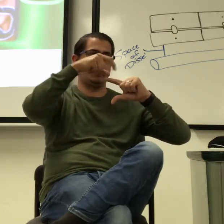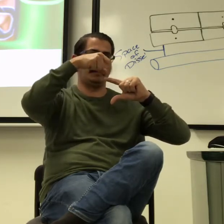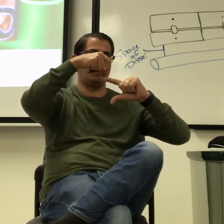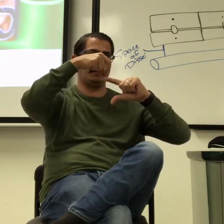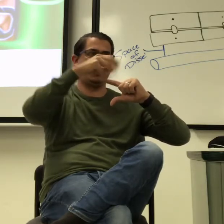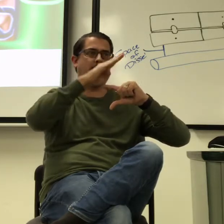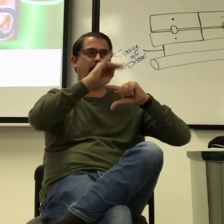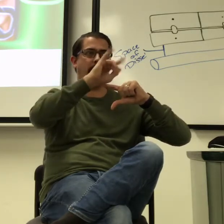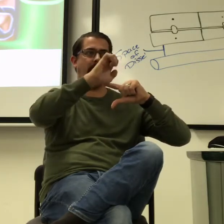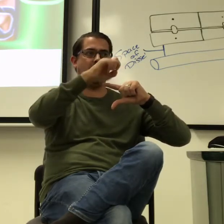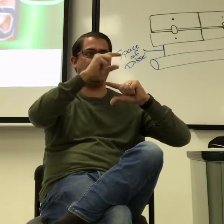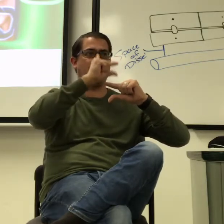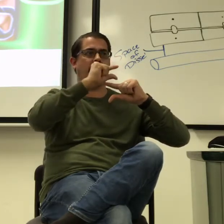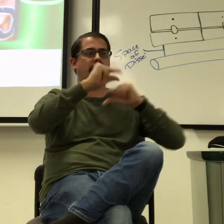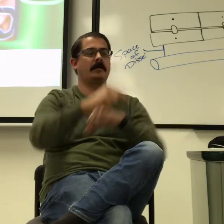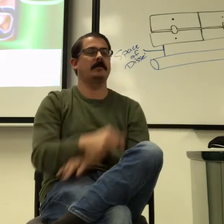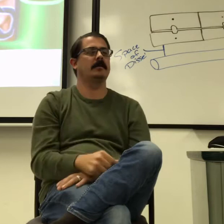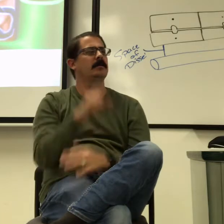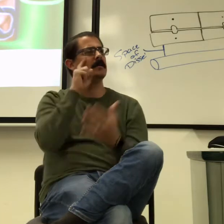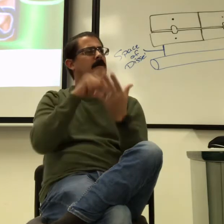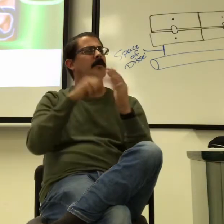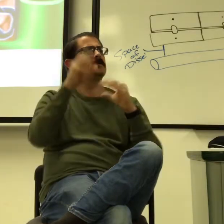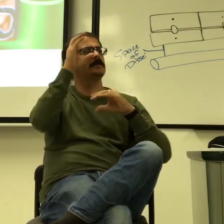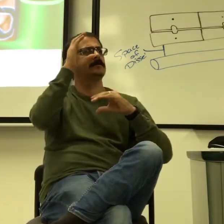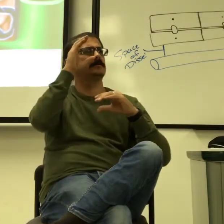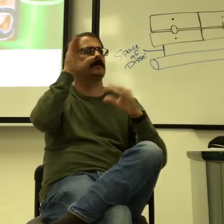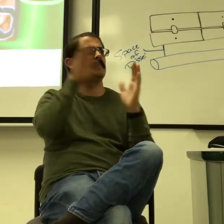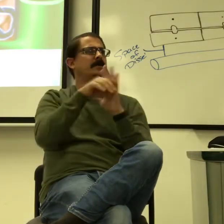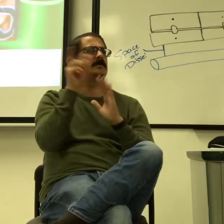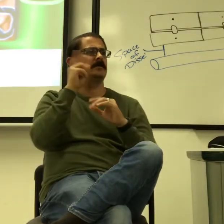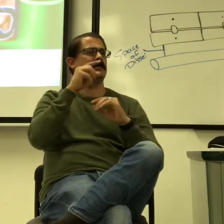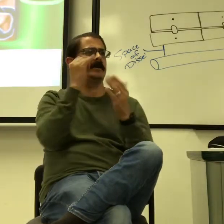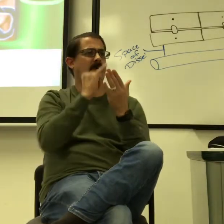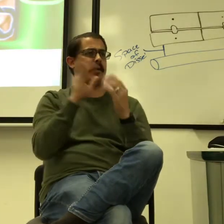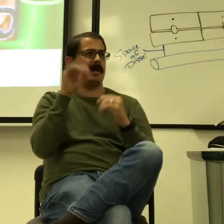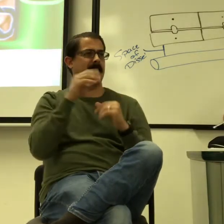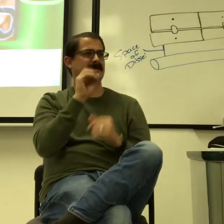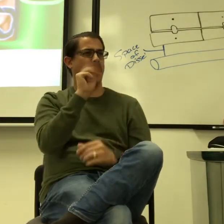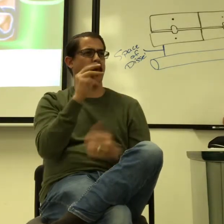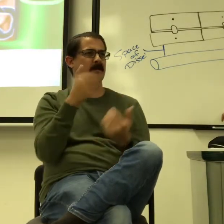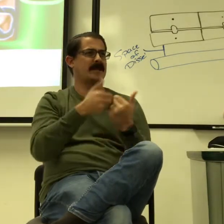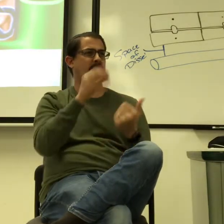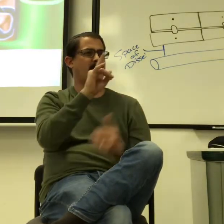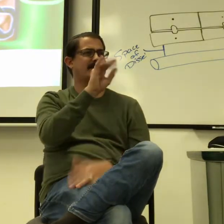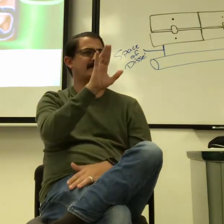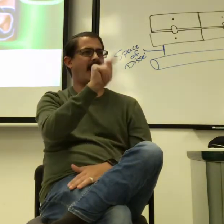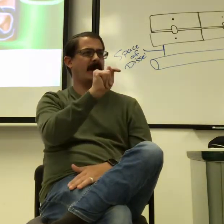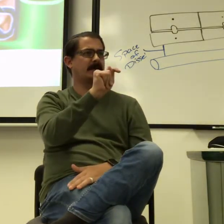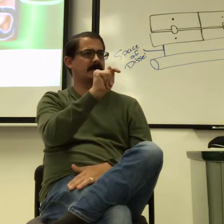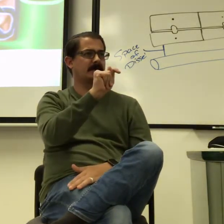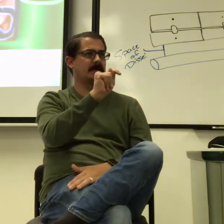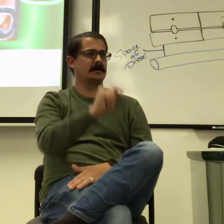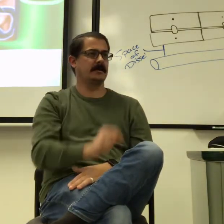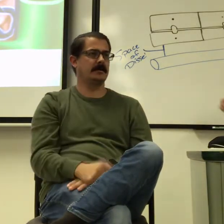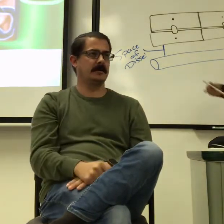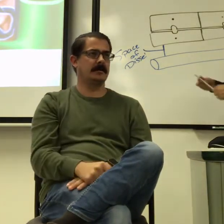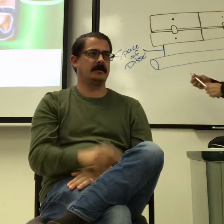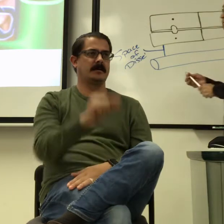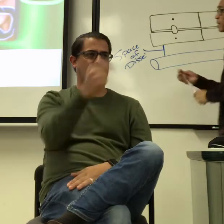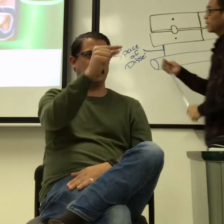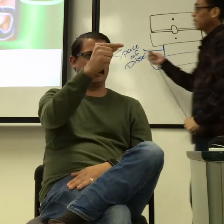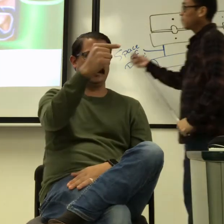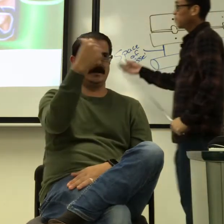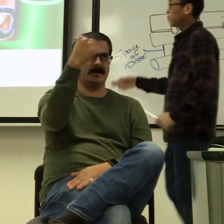Because if you look at the picture, they draw the bile canaliculi as its own separate duct. They use the color